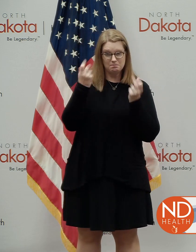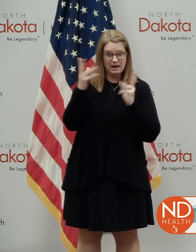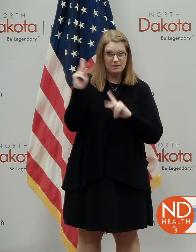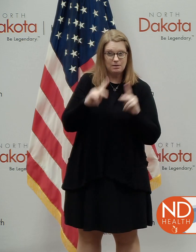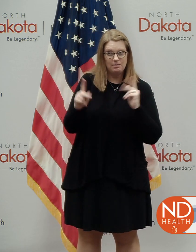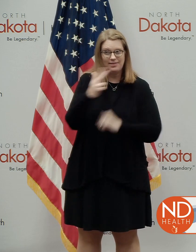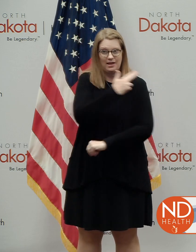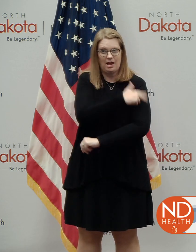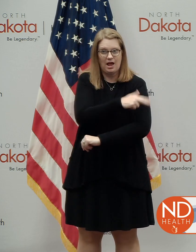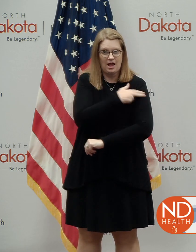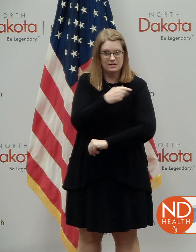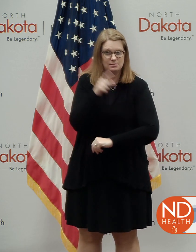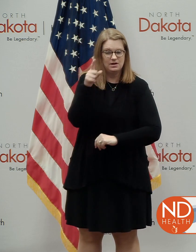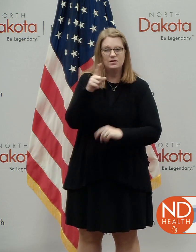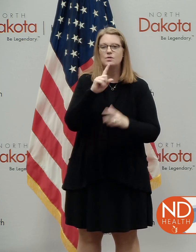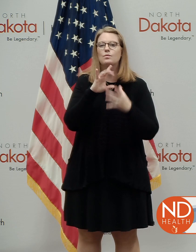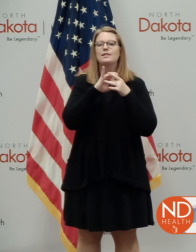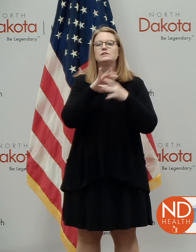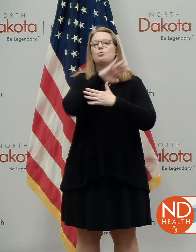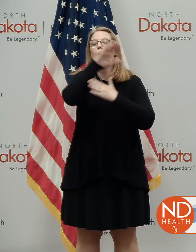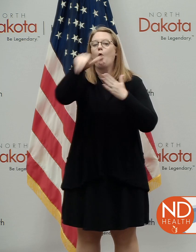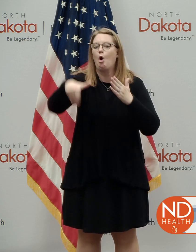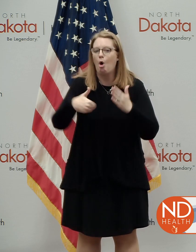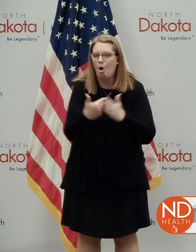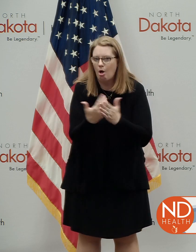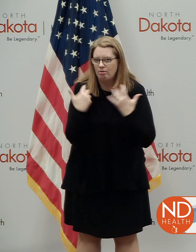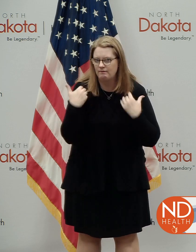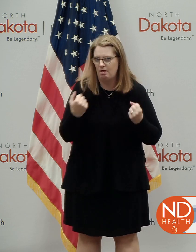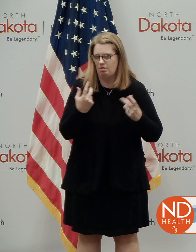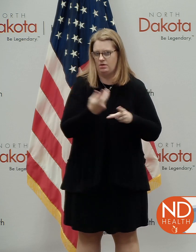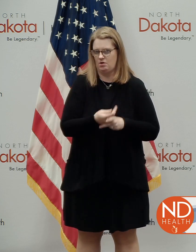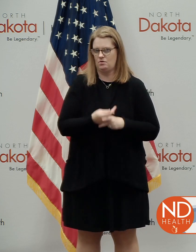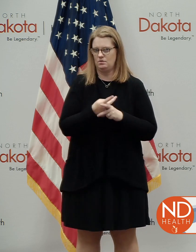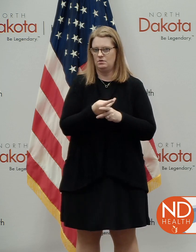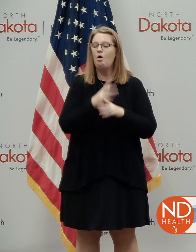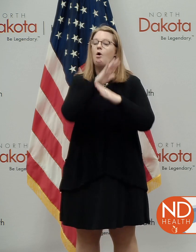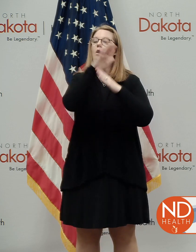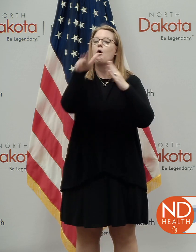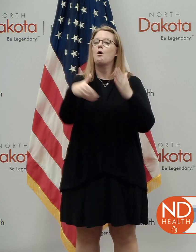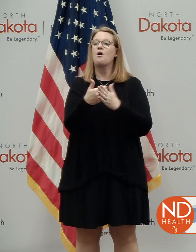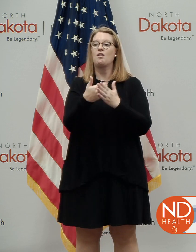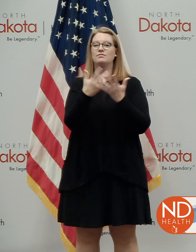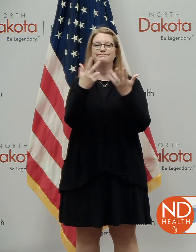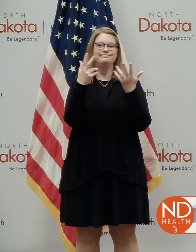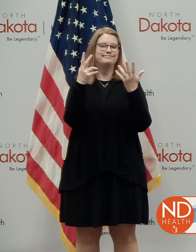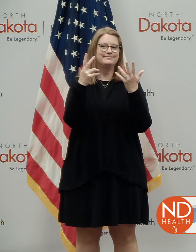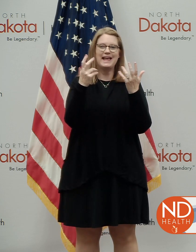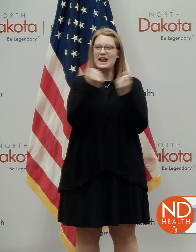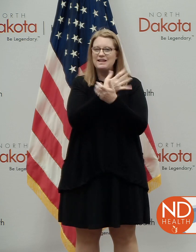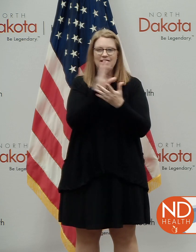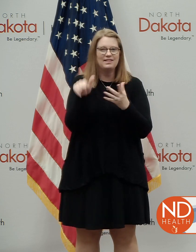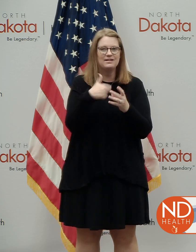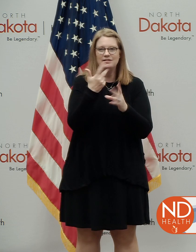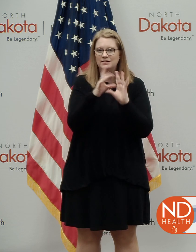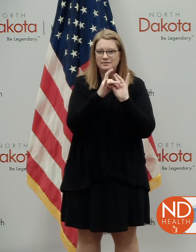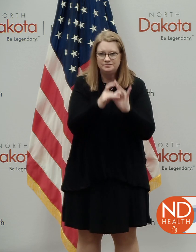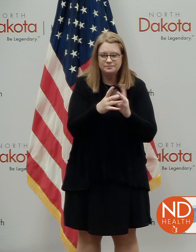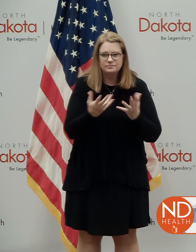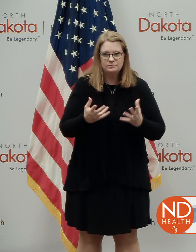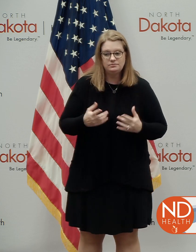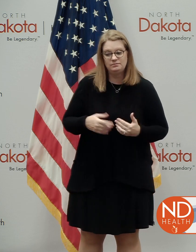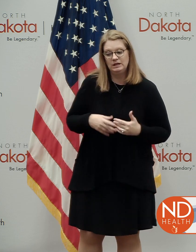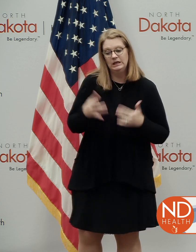of our healthcare. And so it's important to know that we're in the forefront of finding